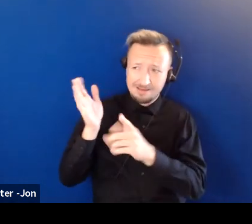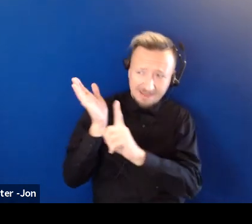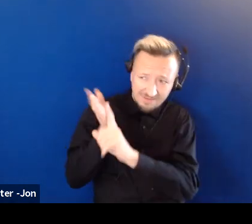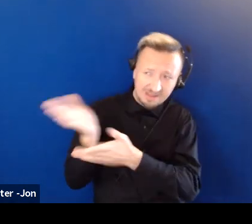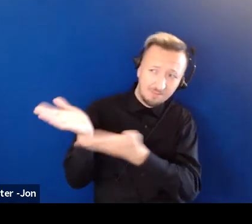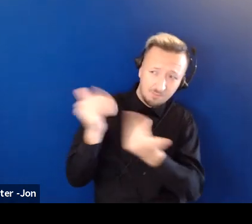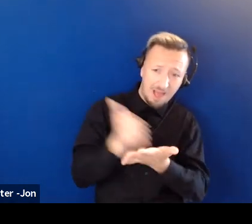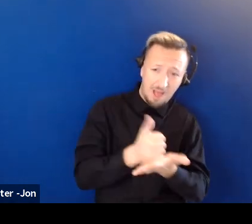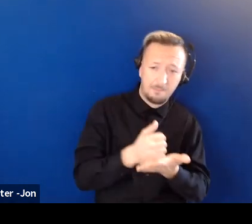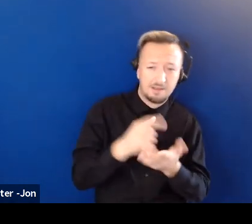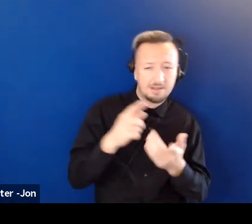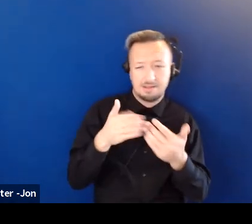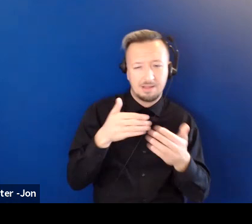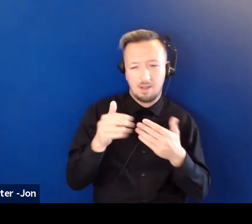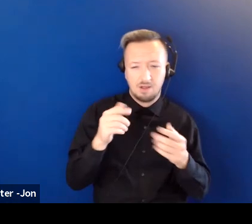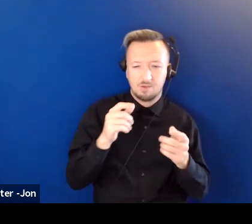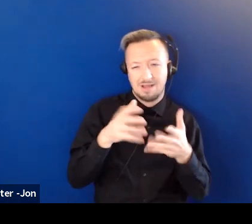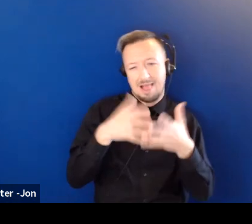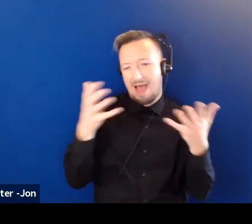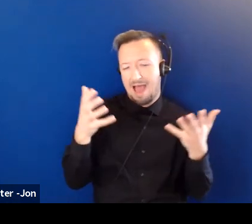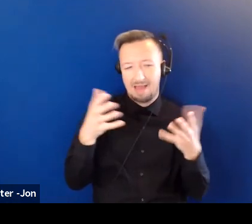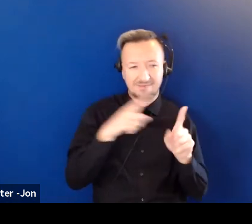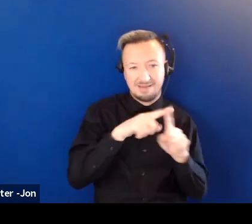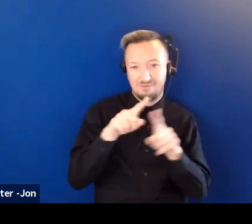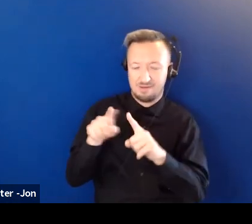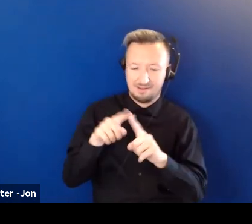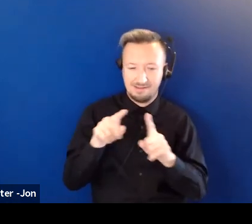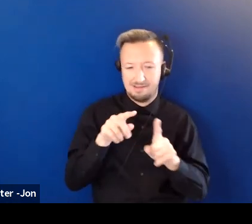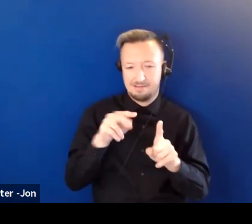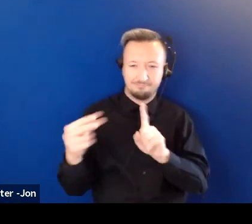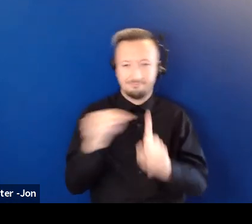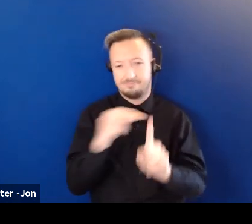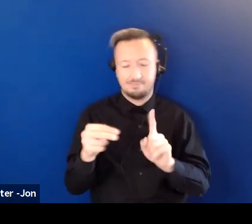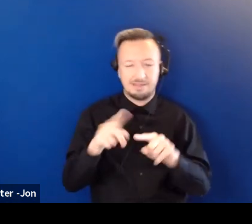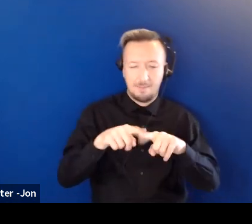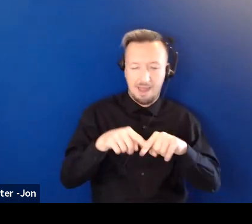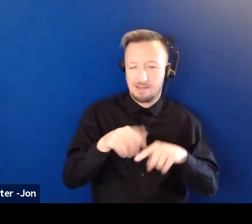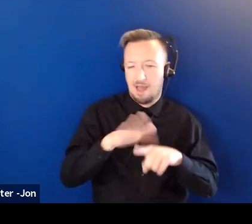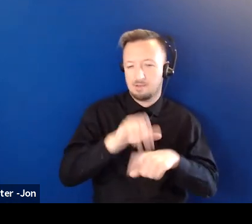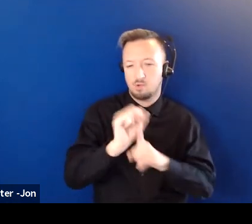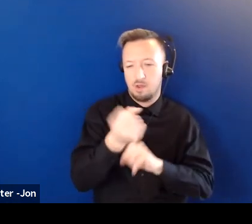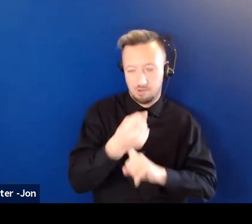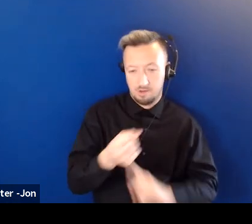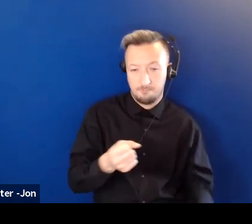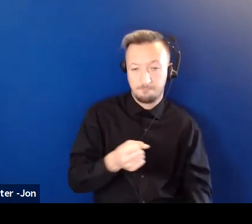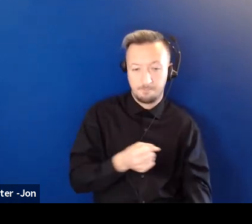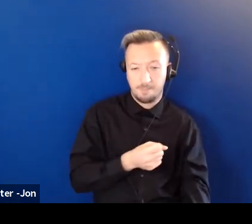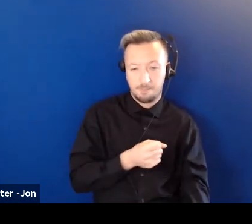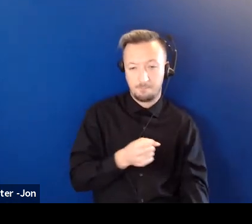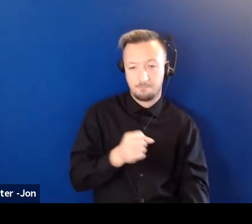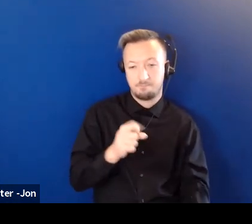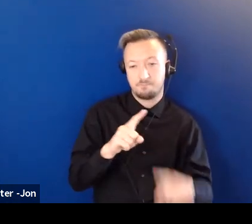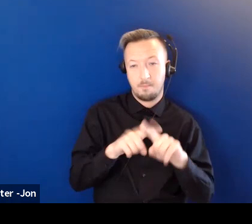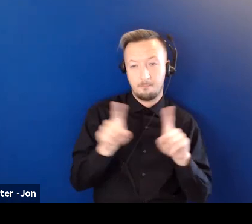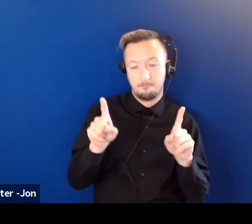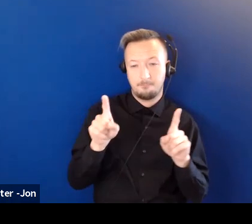it's really, it's kind of nuanced on what that case looks like and what that parent looks like. But a lot of times we end up